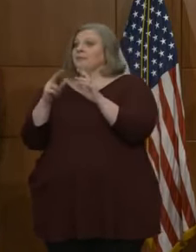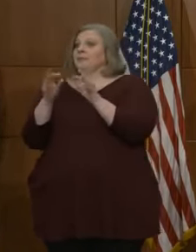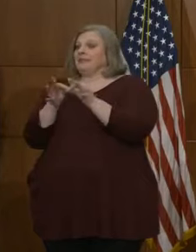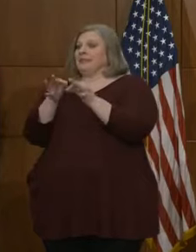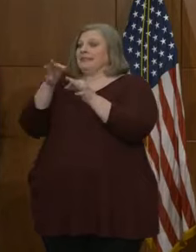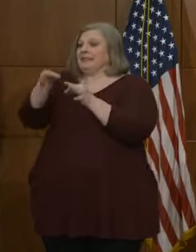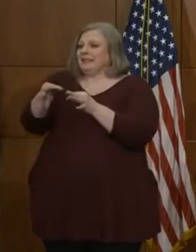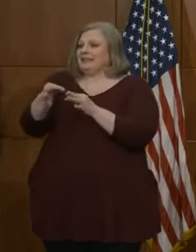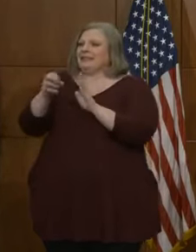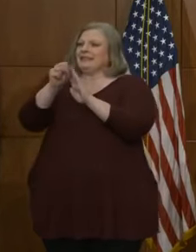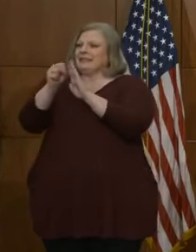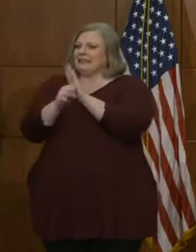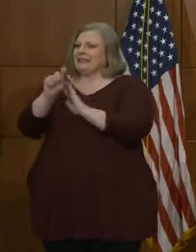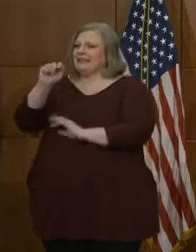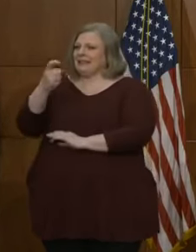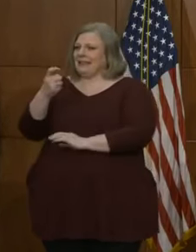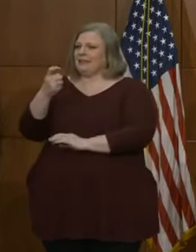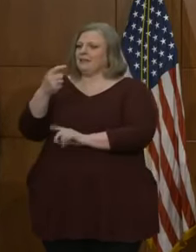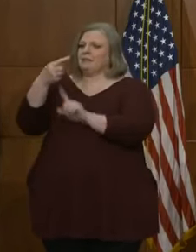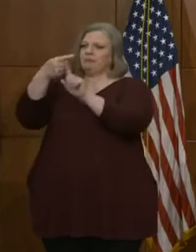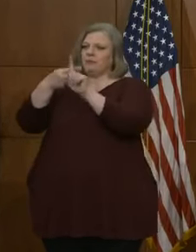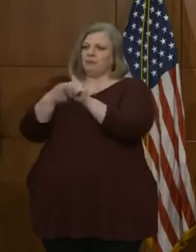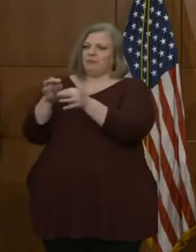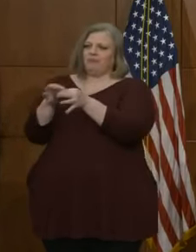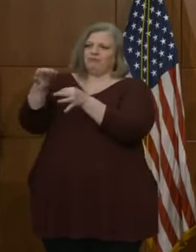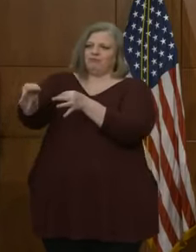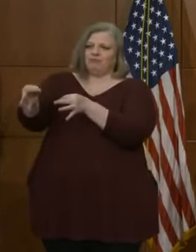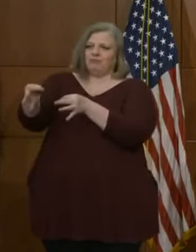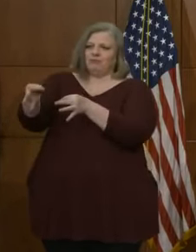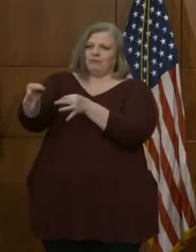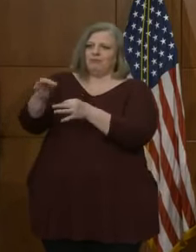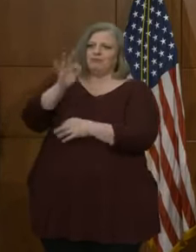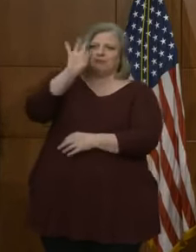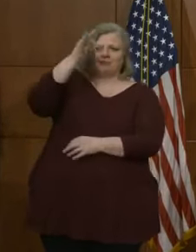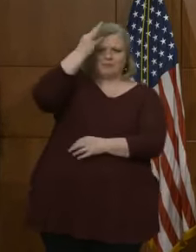the federal taxes for 3 months will stay in place. And your second question.